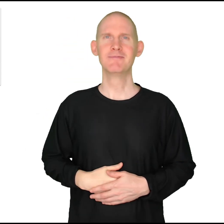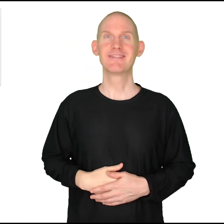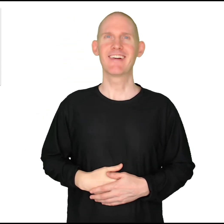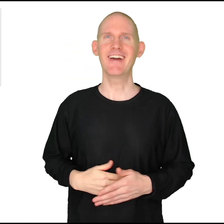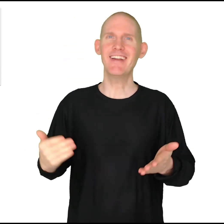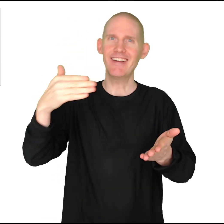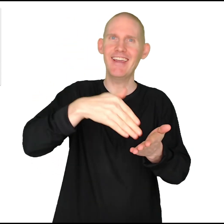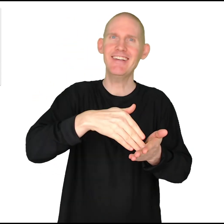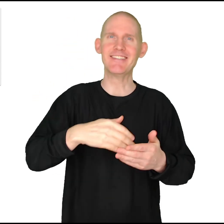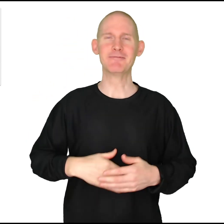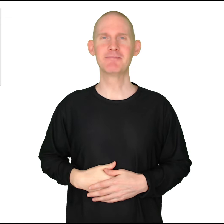All right, again.